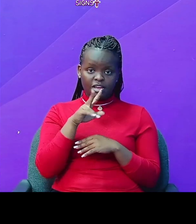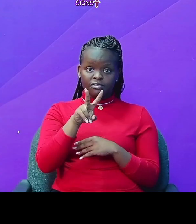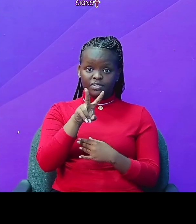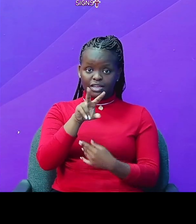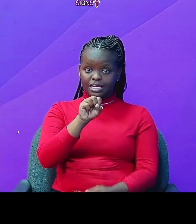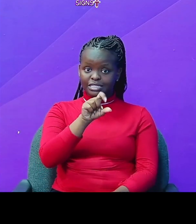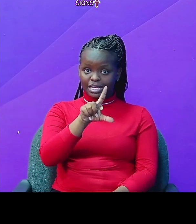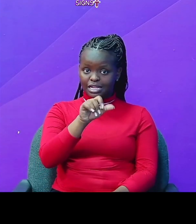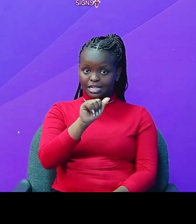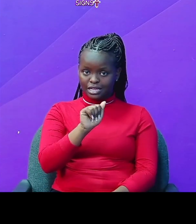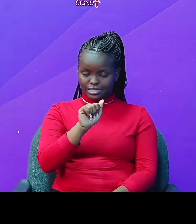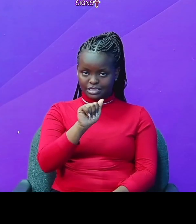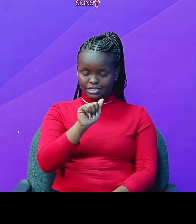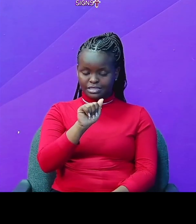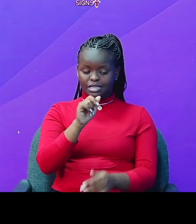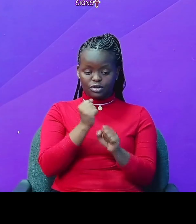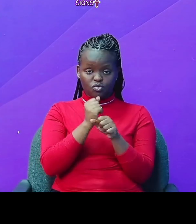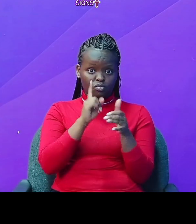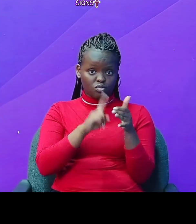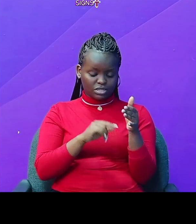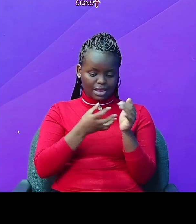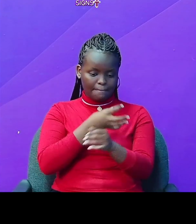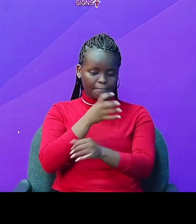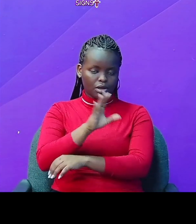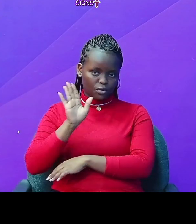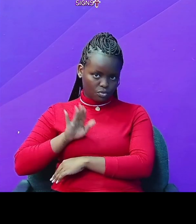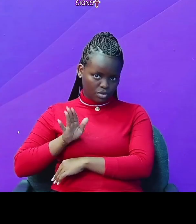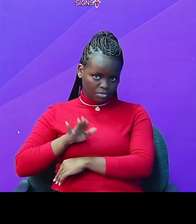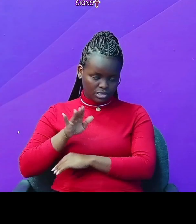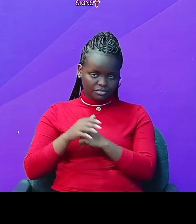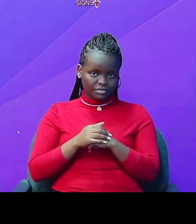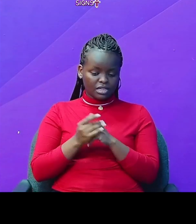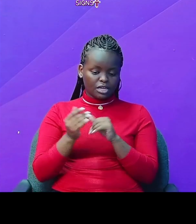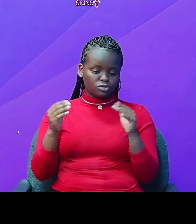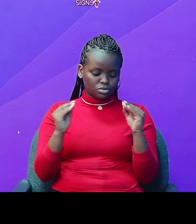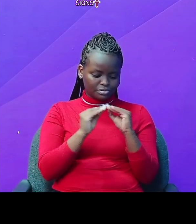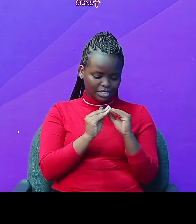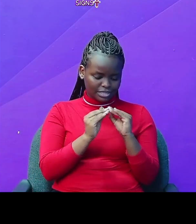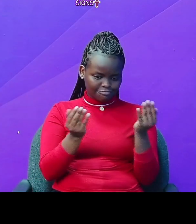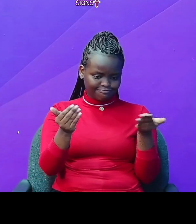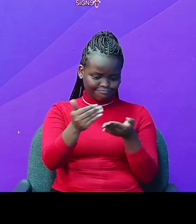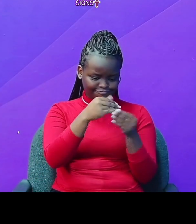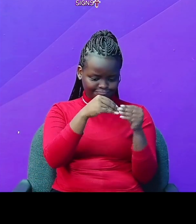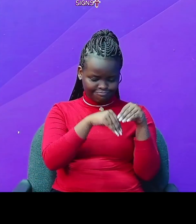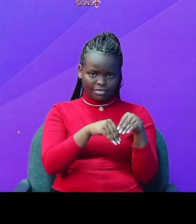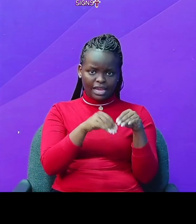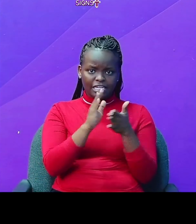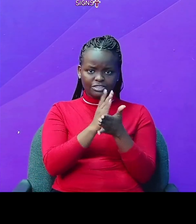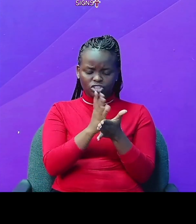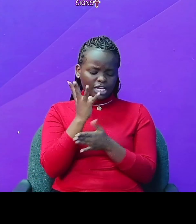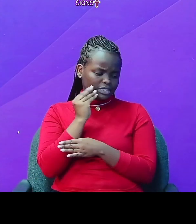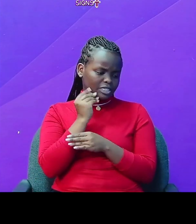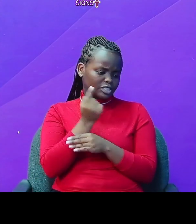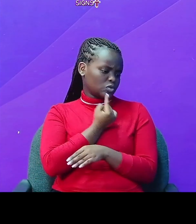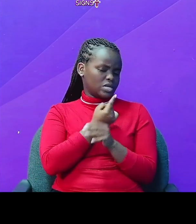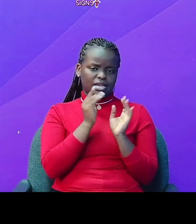VSLAs. And what we do is empower women to actually come together, work together, not only share experience,